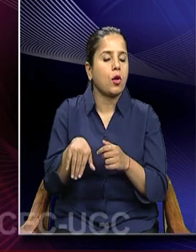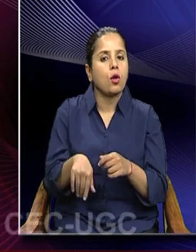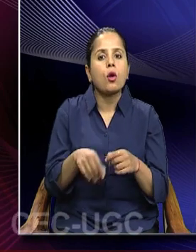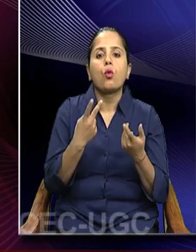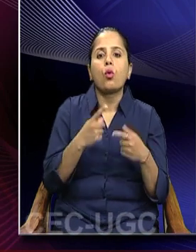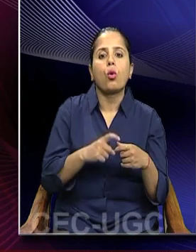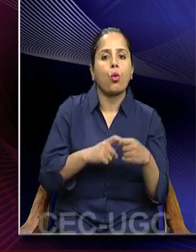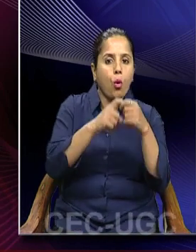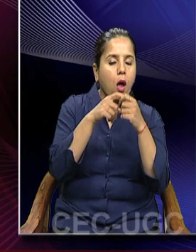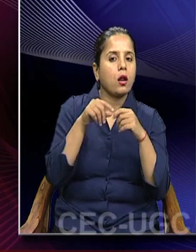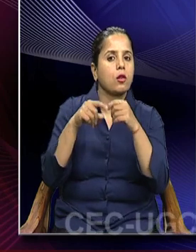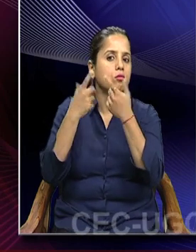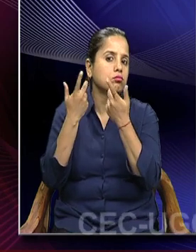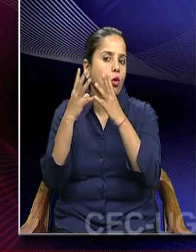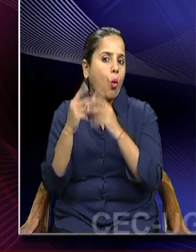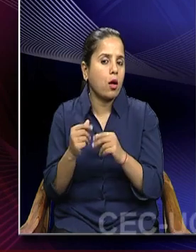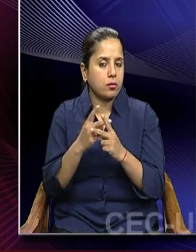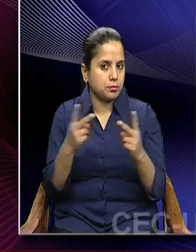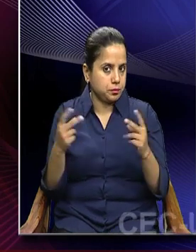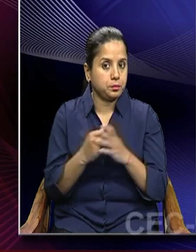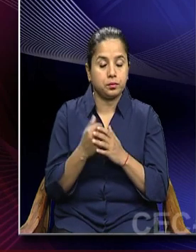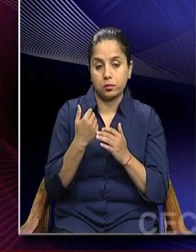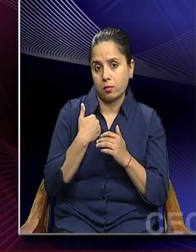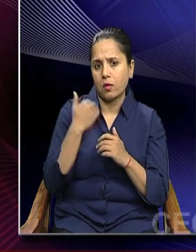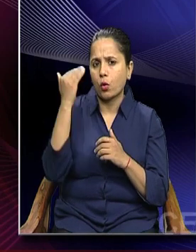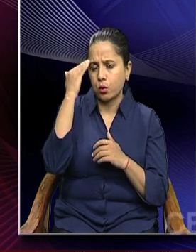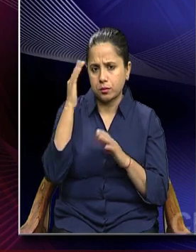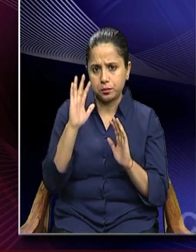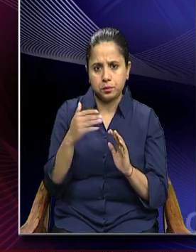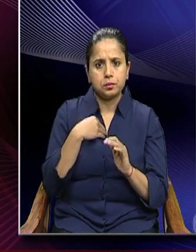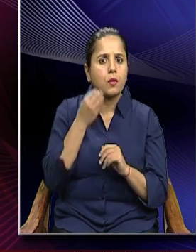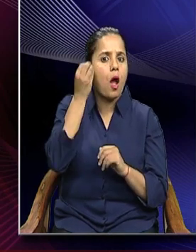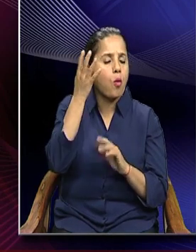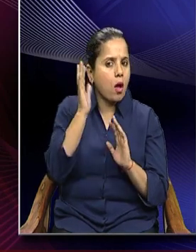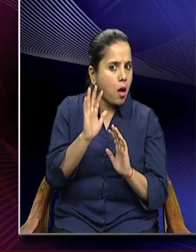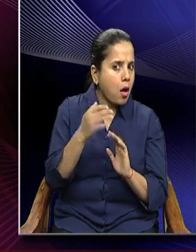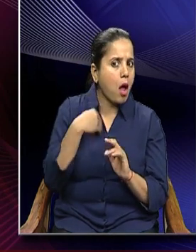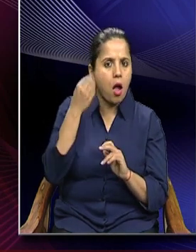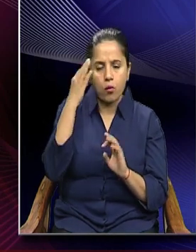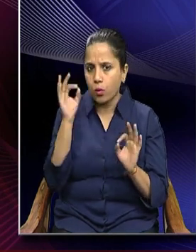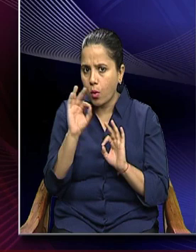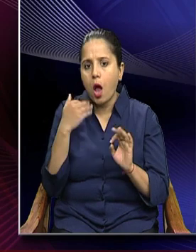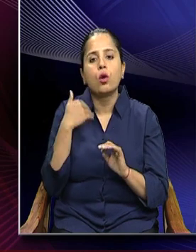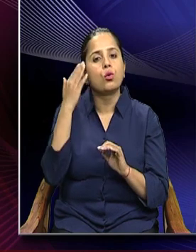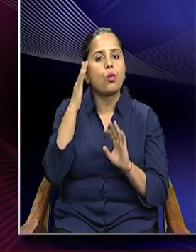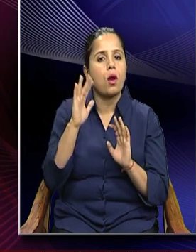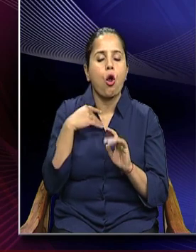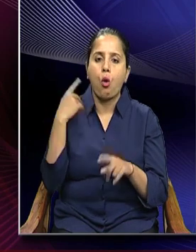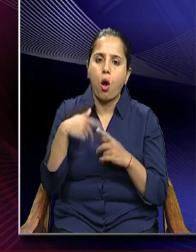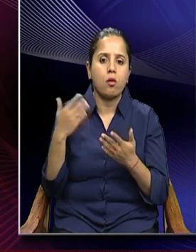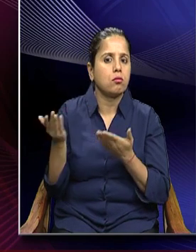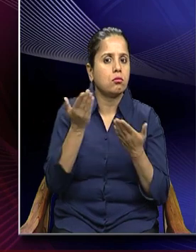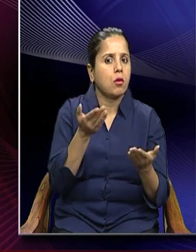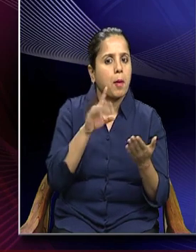and qualitative research differences. So, we know that whether we are aware or we are not aware, we always bring